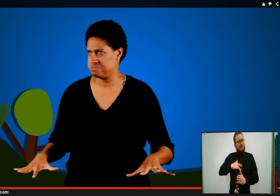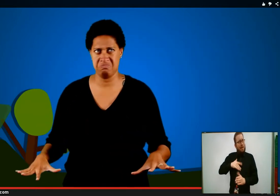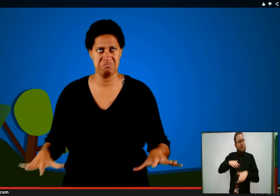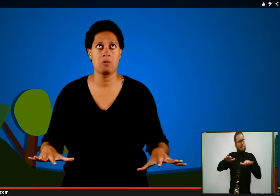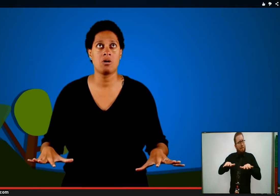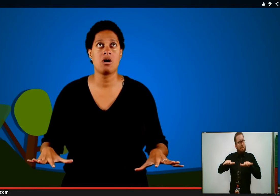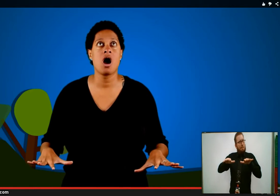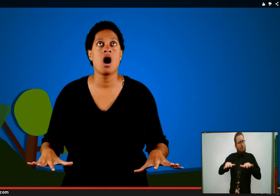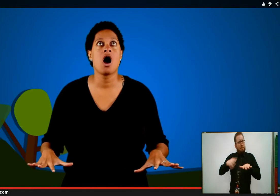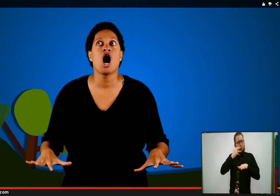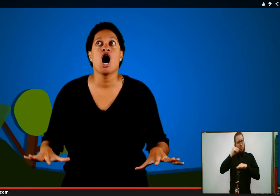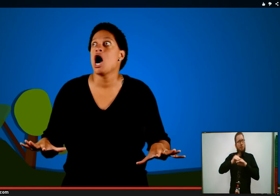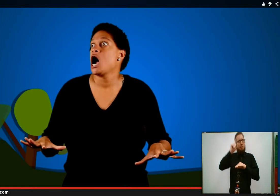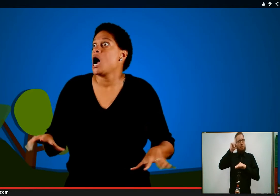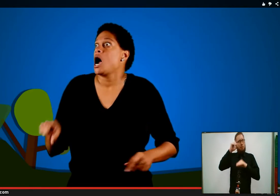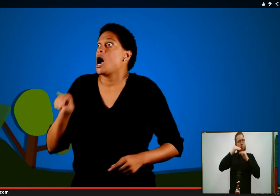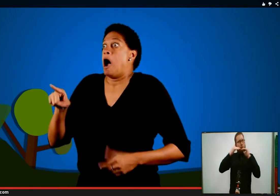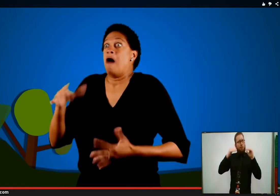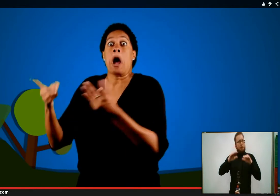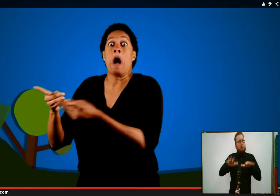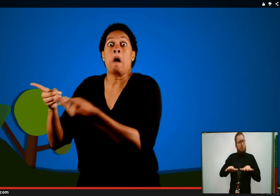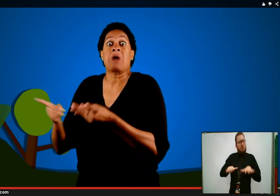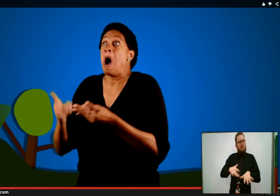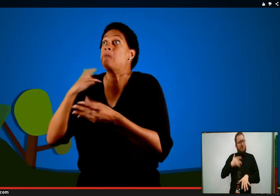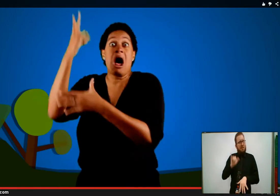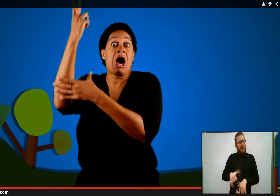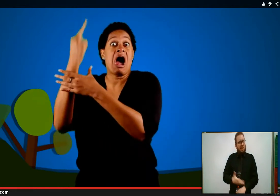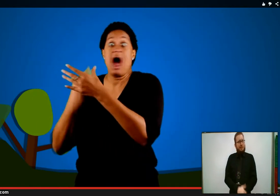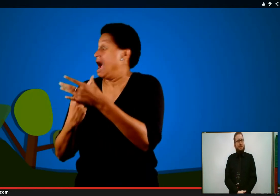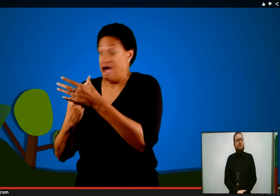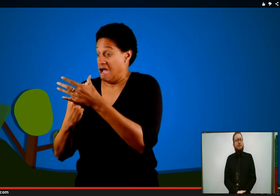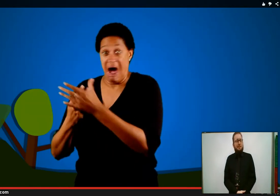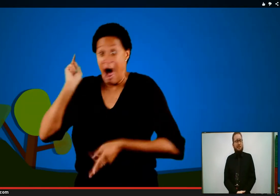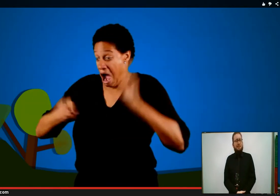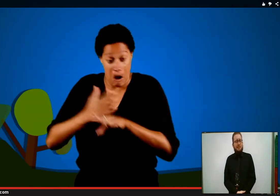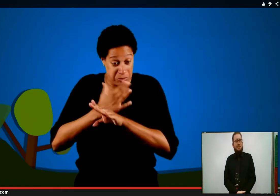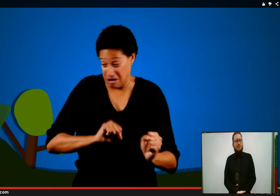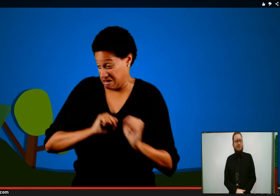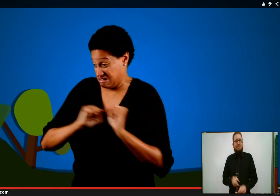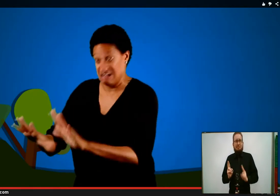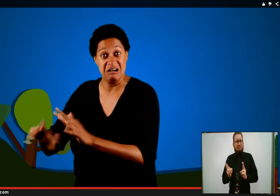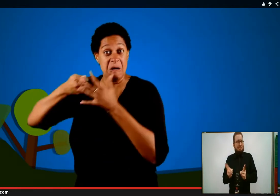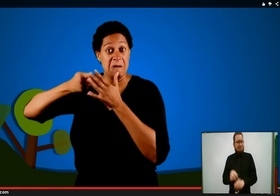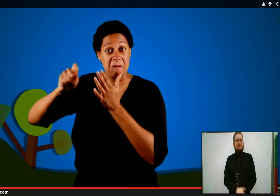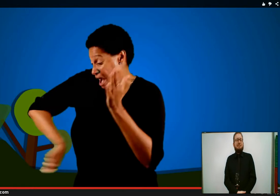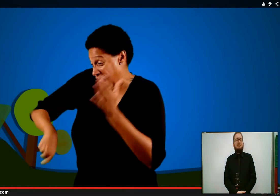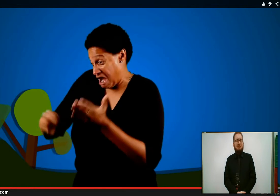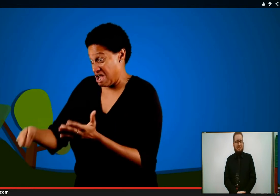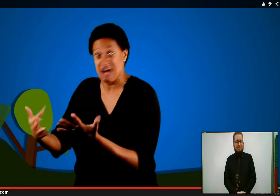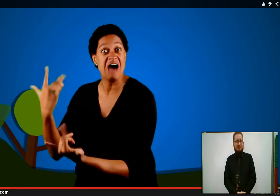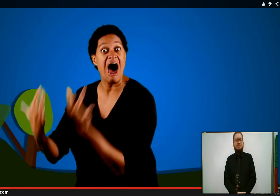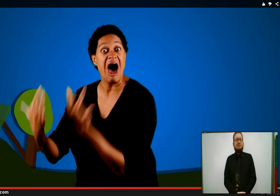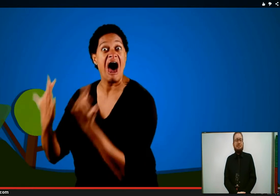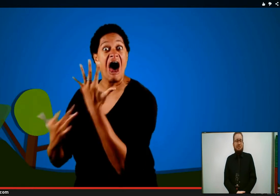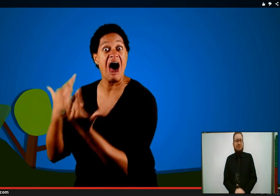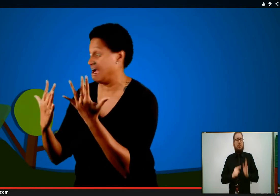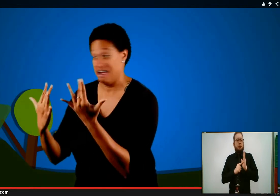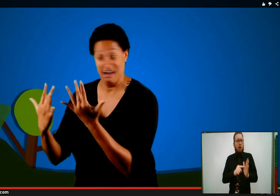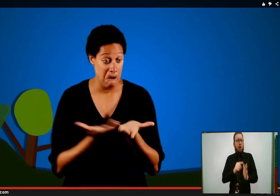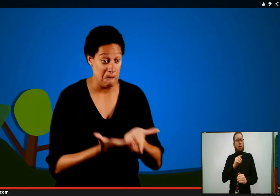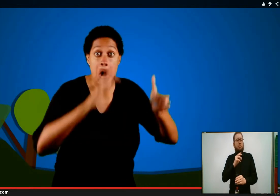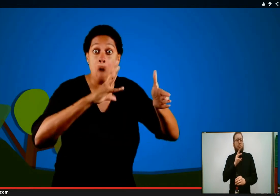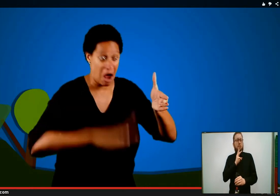So the pig feels, because the pig is deaf, so he felt, movement on the roof. He could feel the vibrations. They're hurrying along